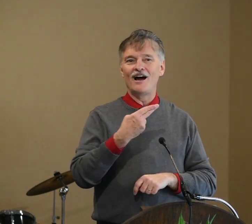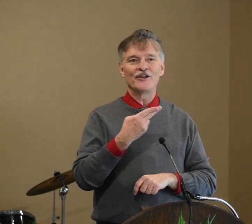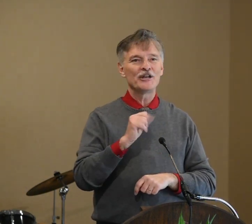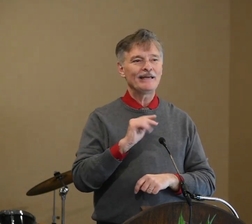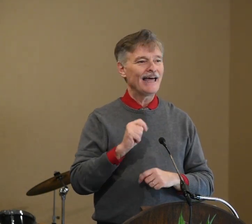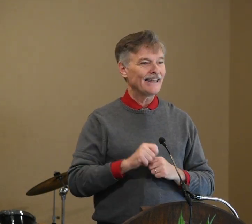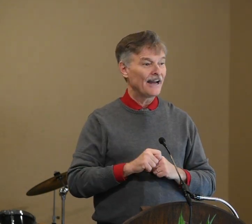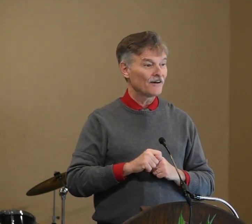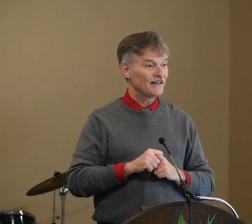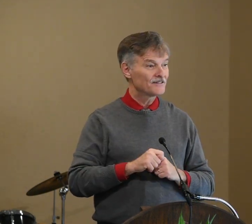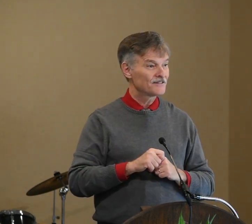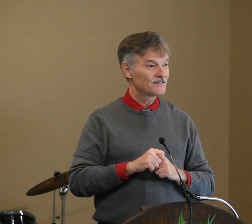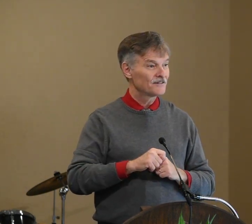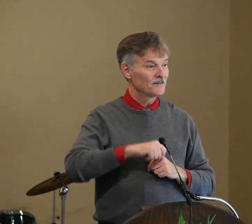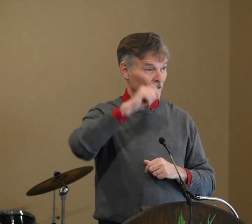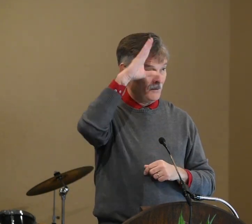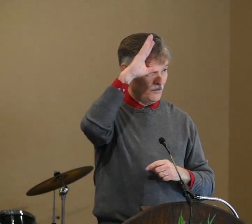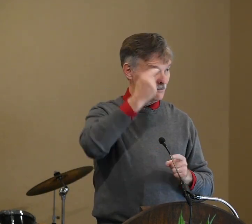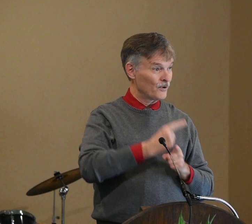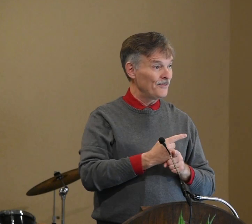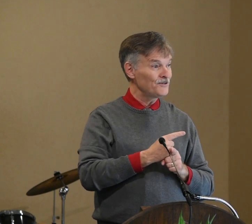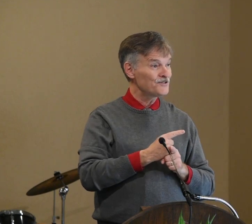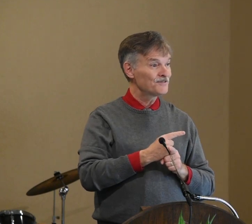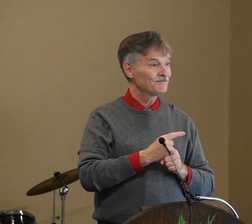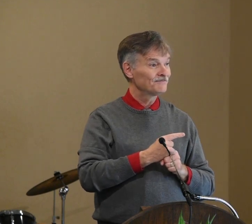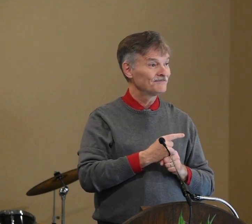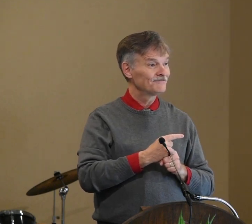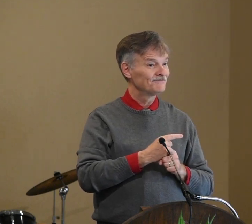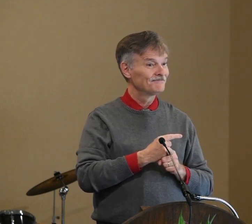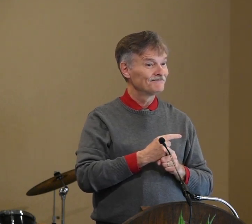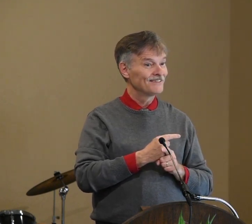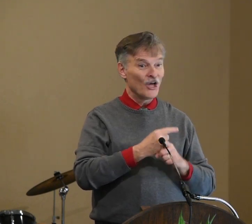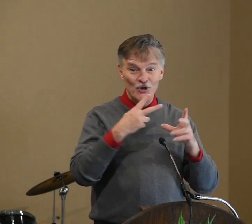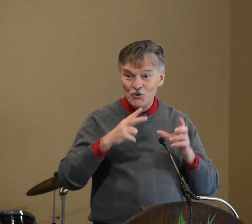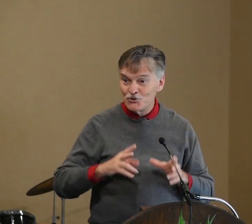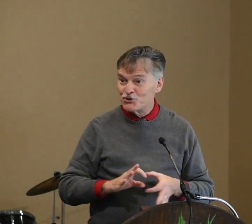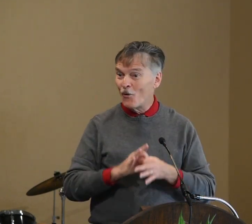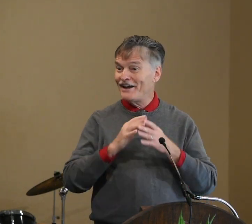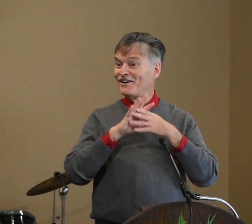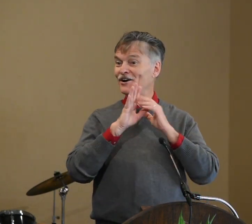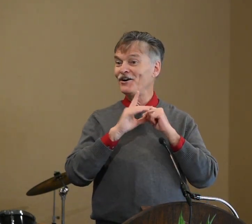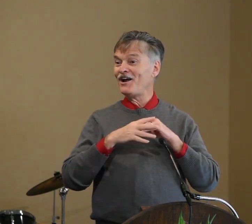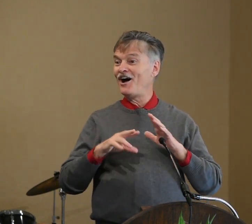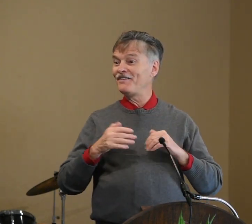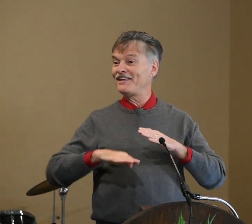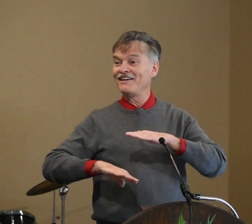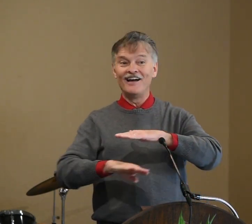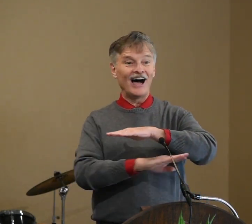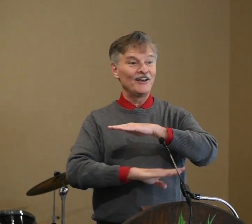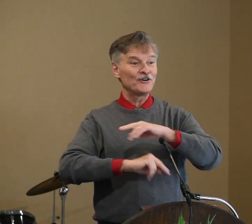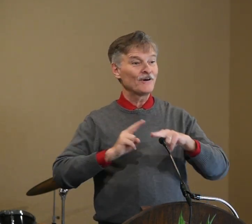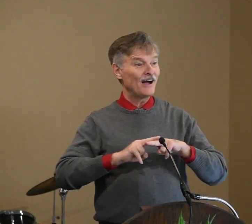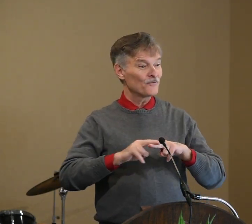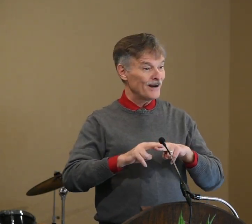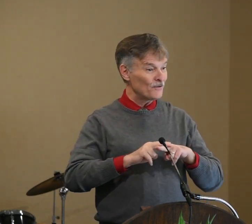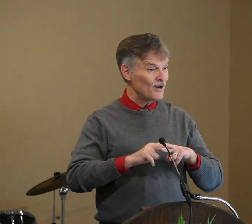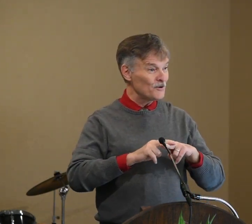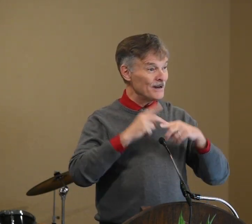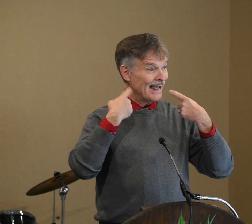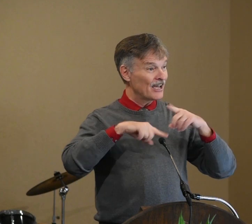Are you going to be like Harriet's brothers who join her on the Underground Railroad and go